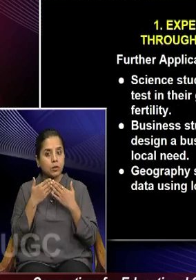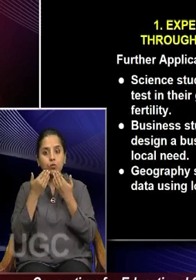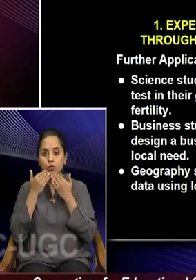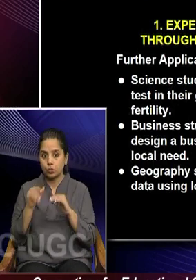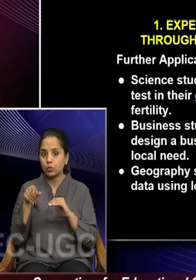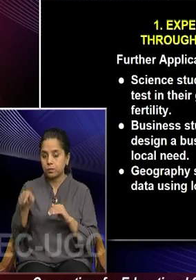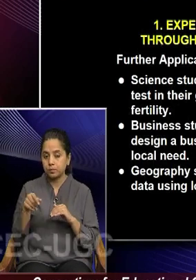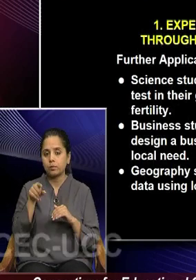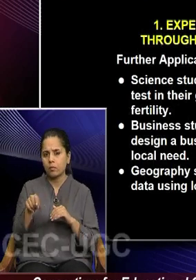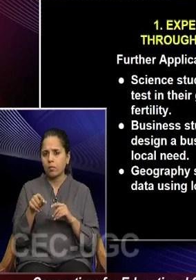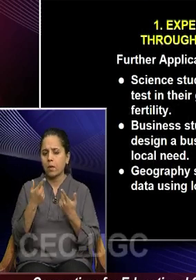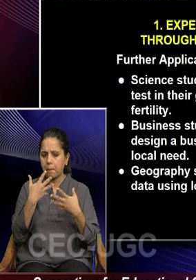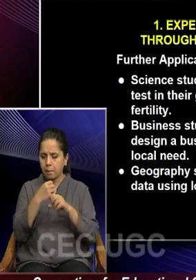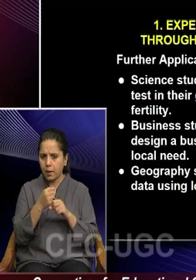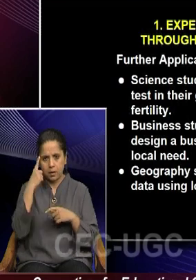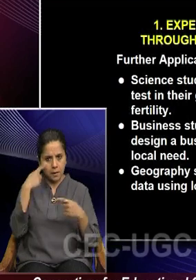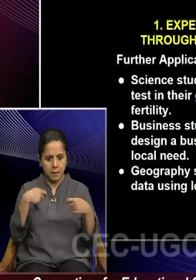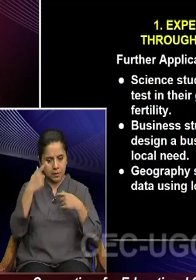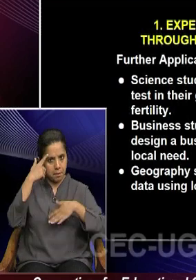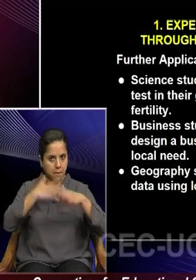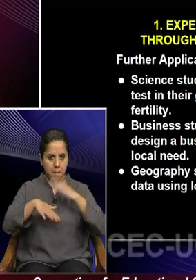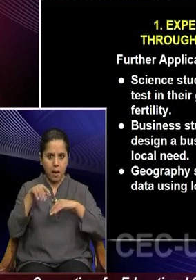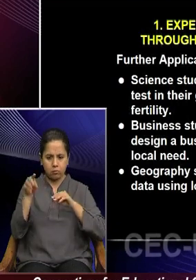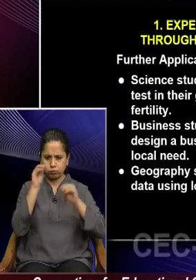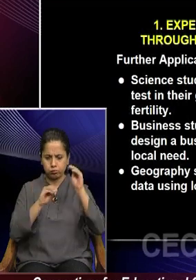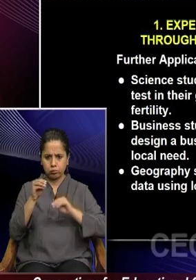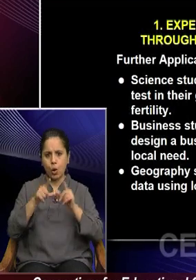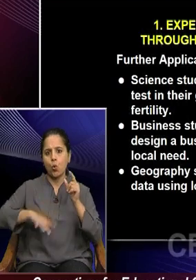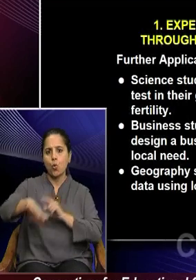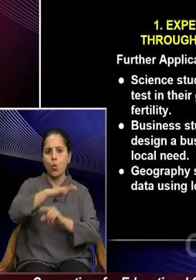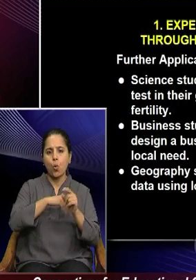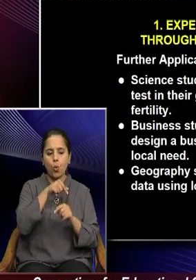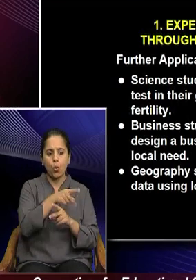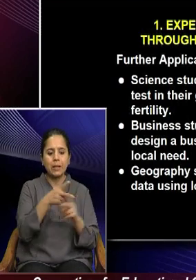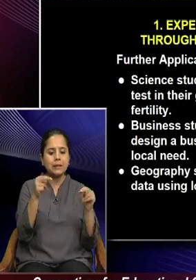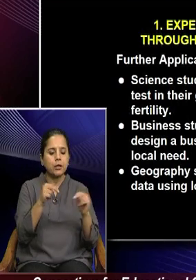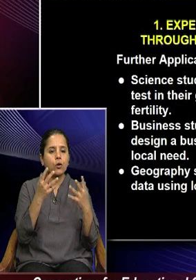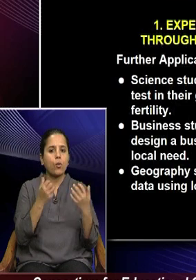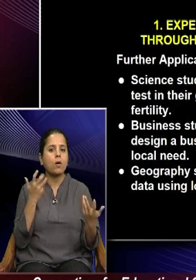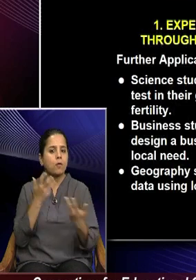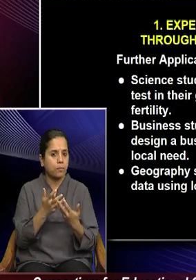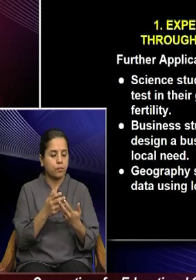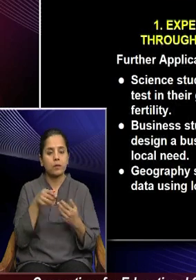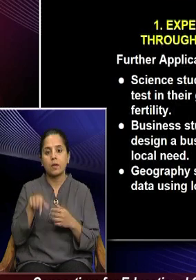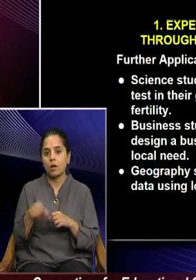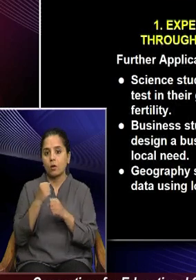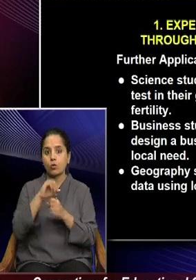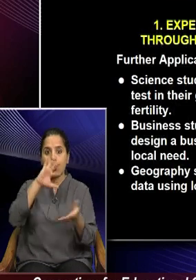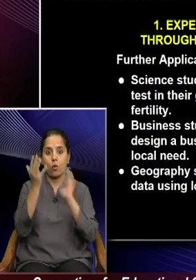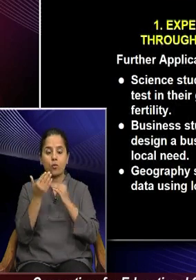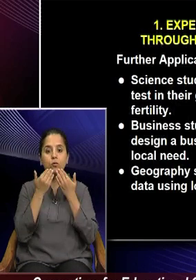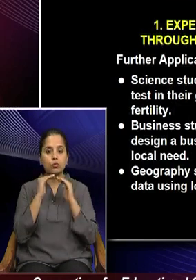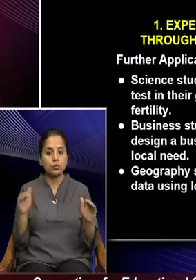students design a business plan for a local need. Geography student